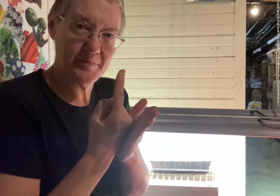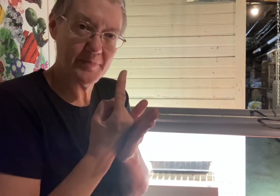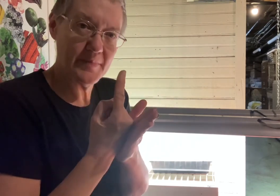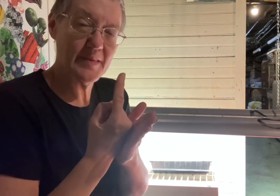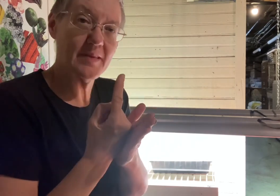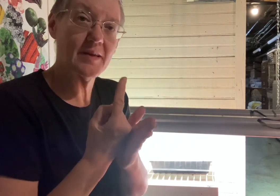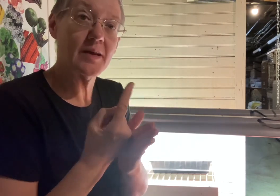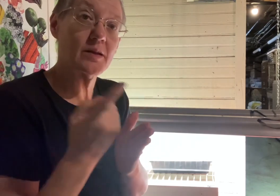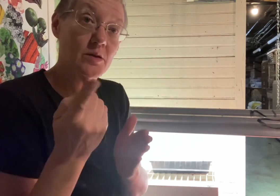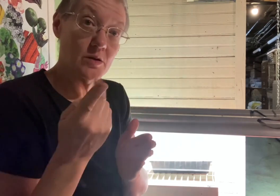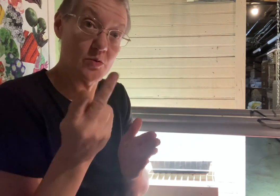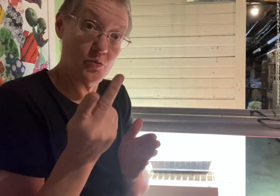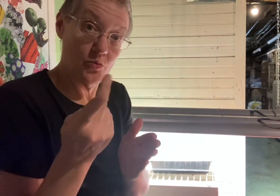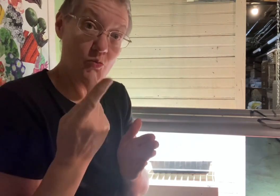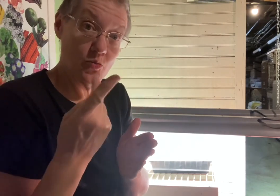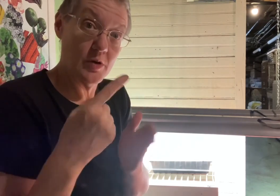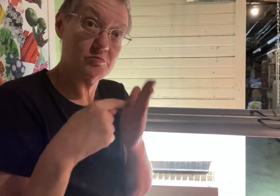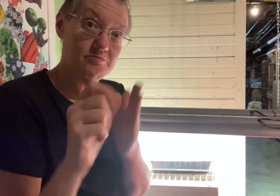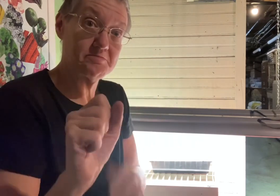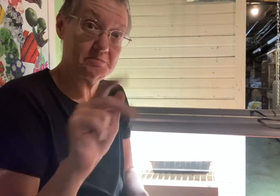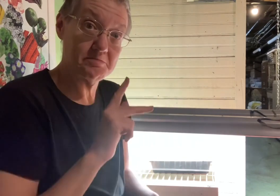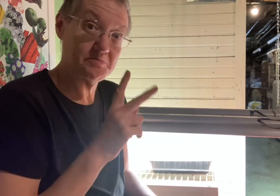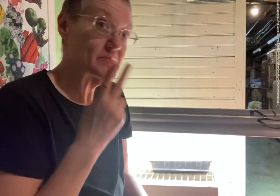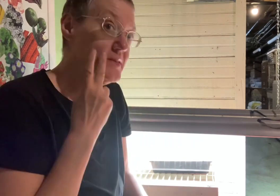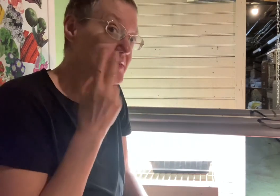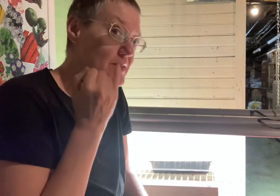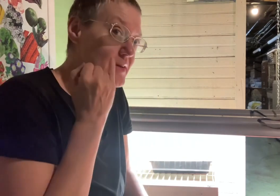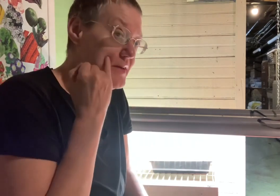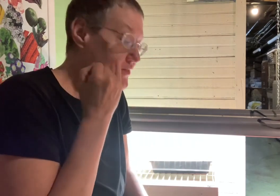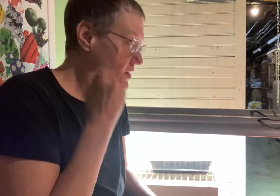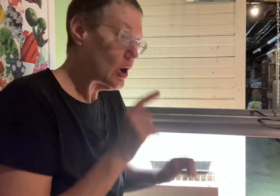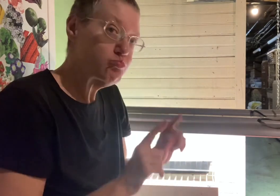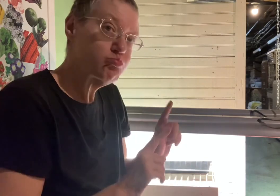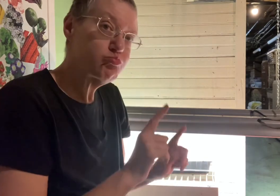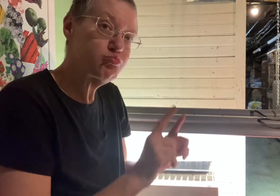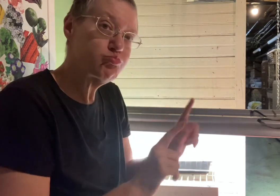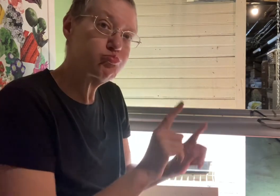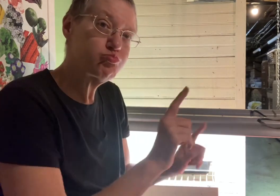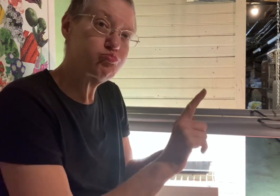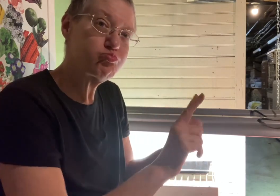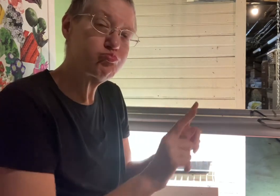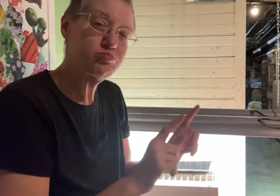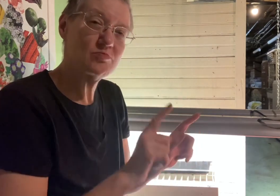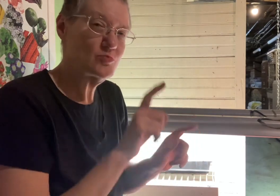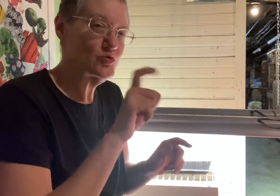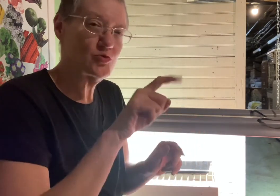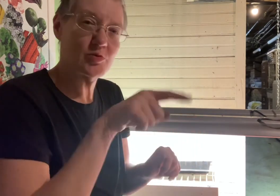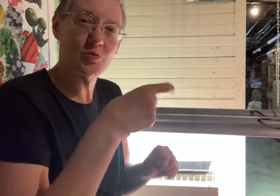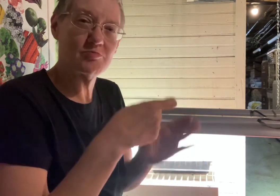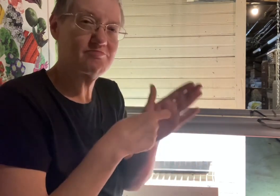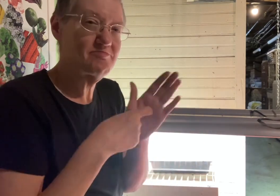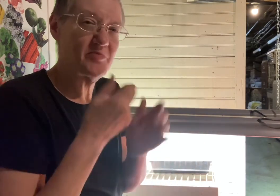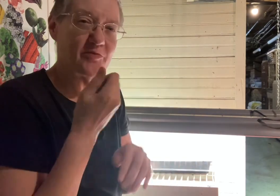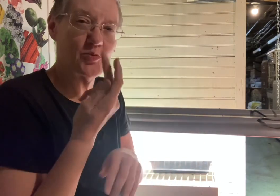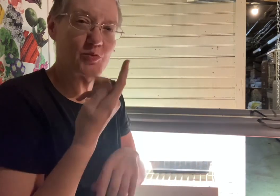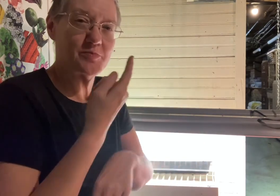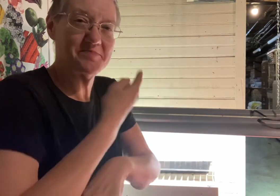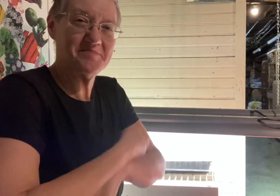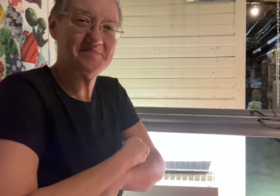hours. And we'll come back and check on them, see if they've germinated. Should only take a few